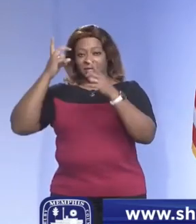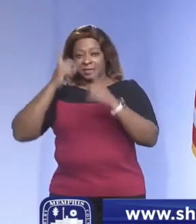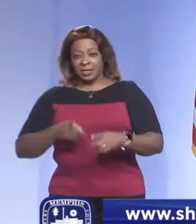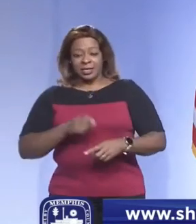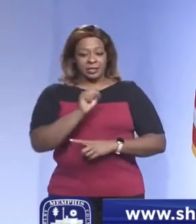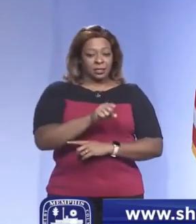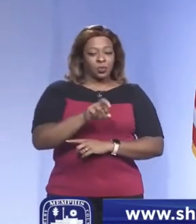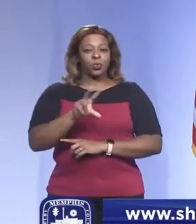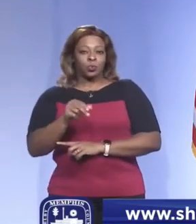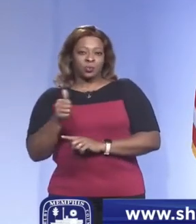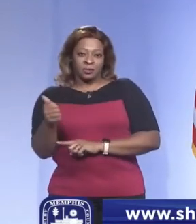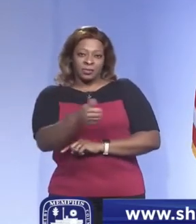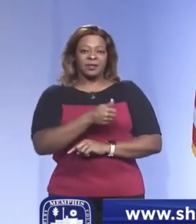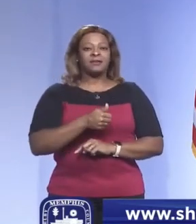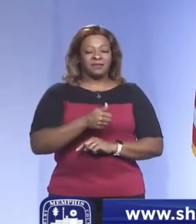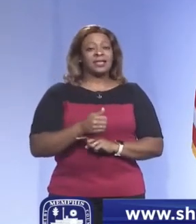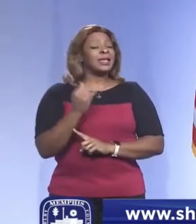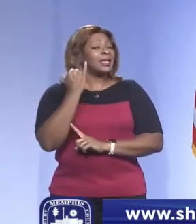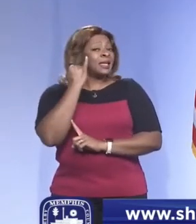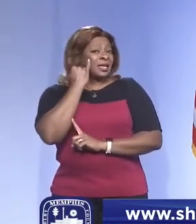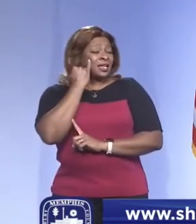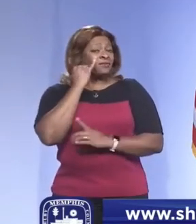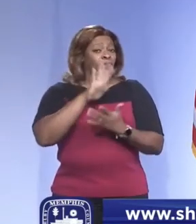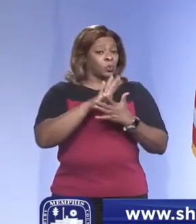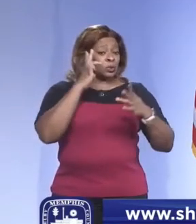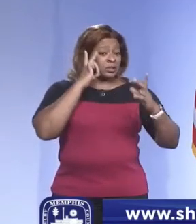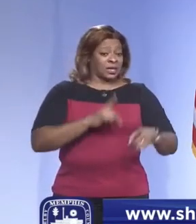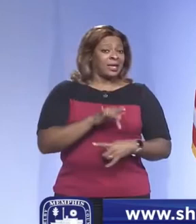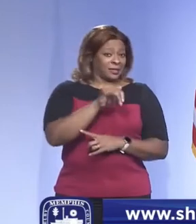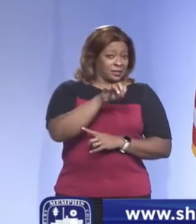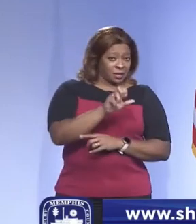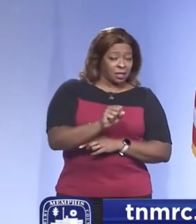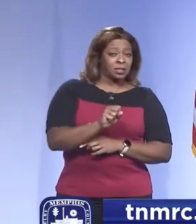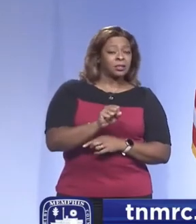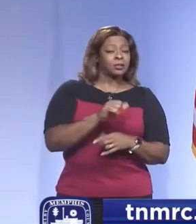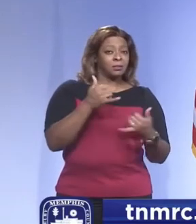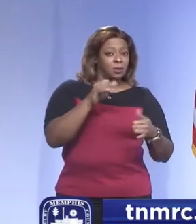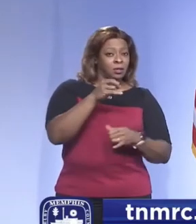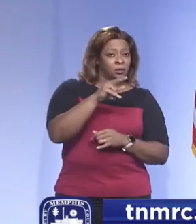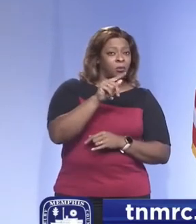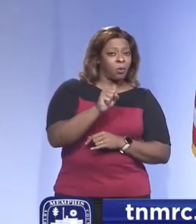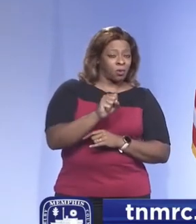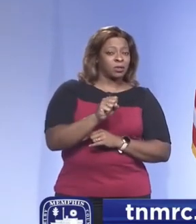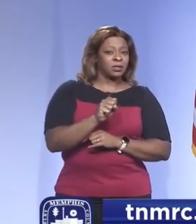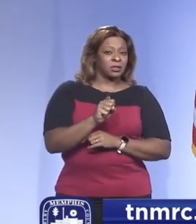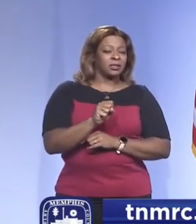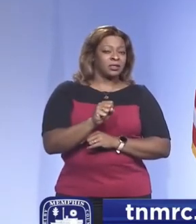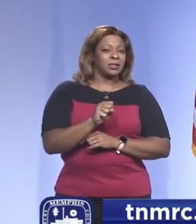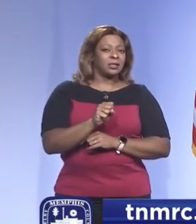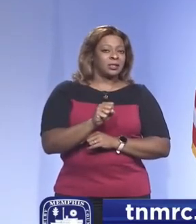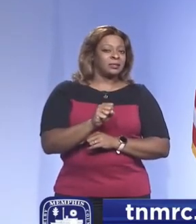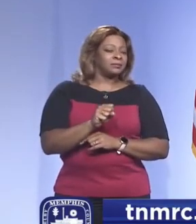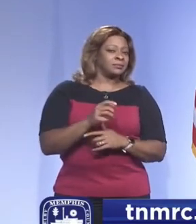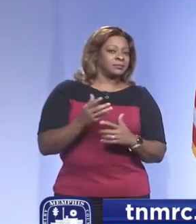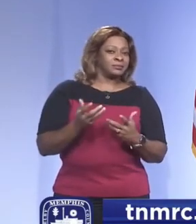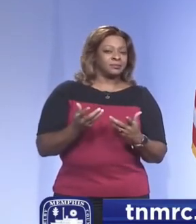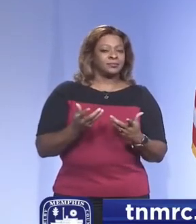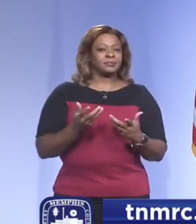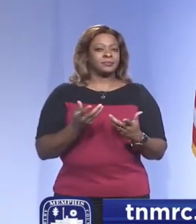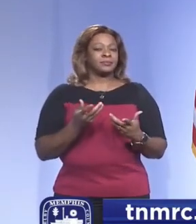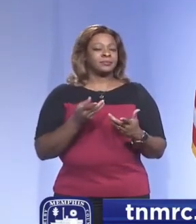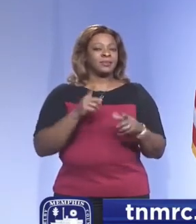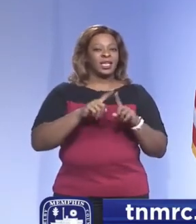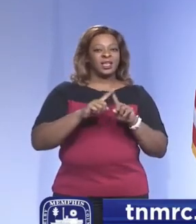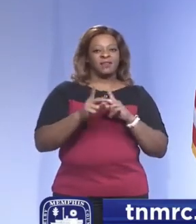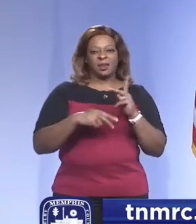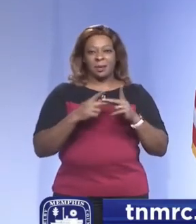decide. If you make that decision to engage in the sport